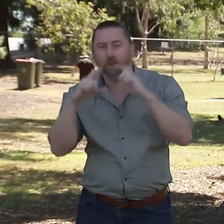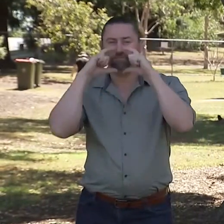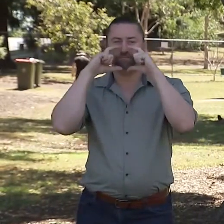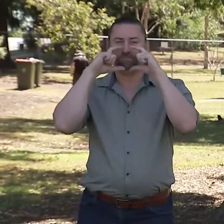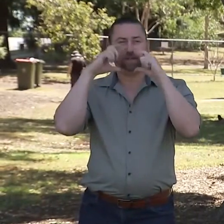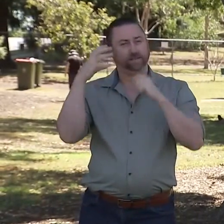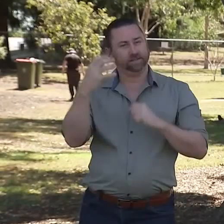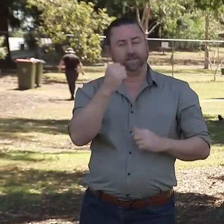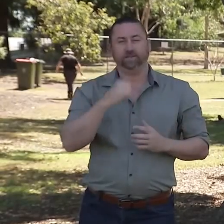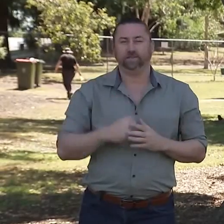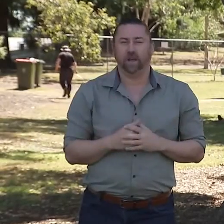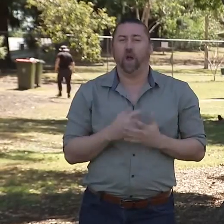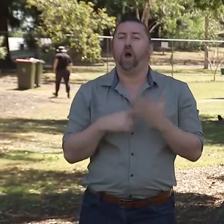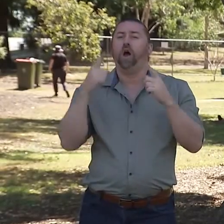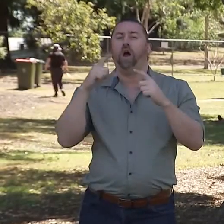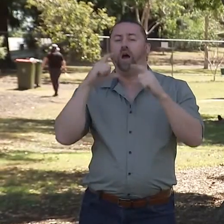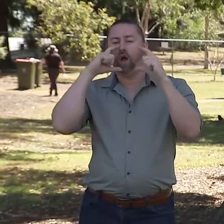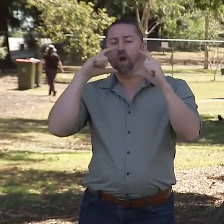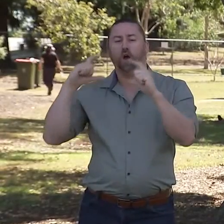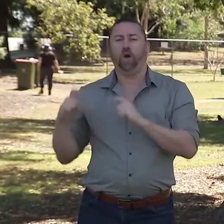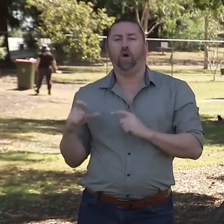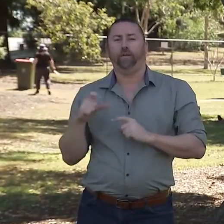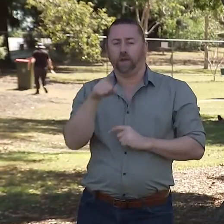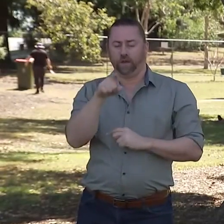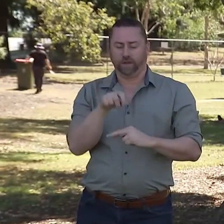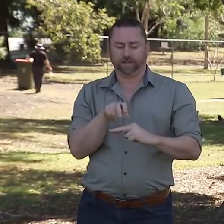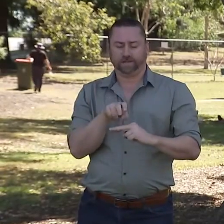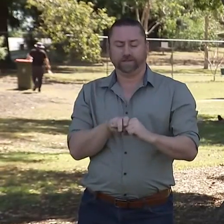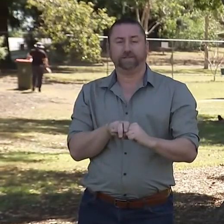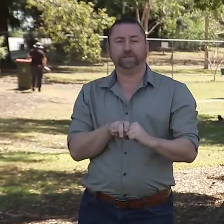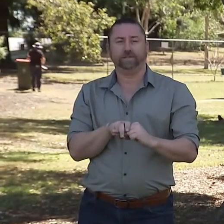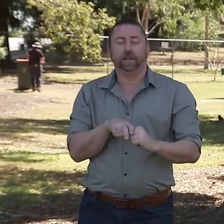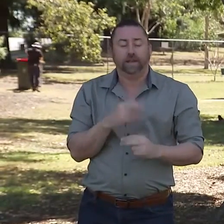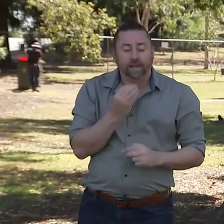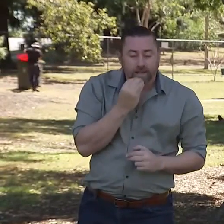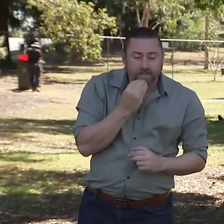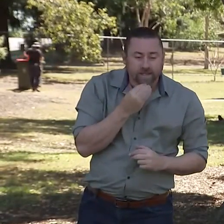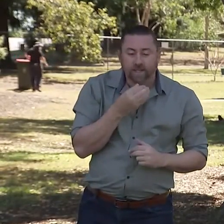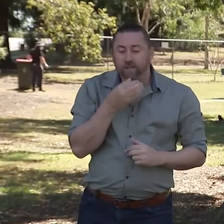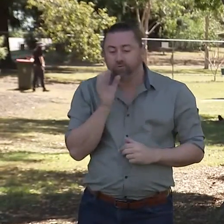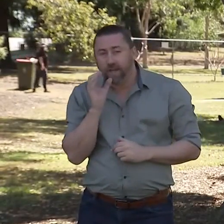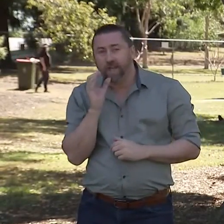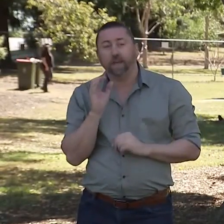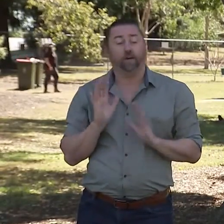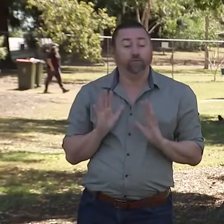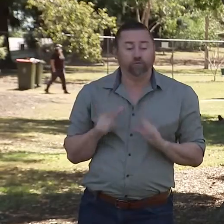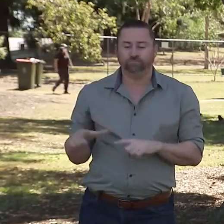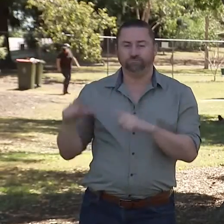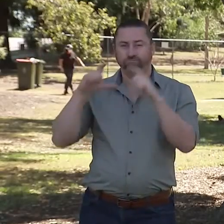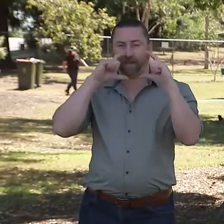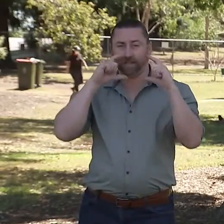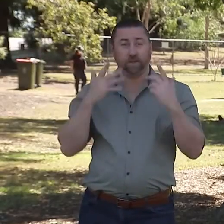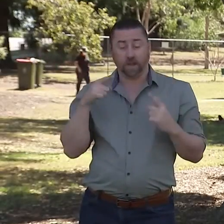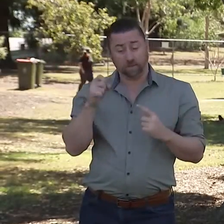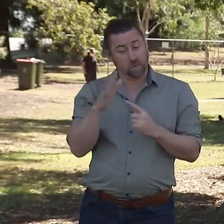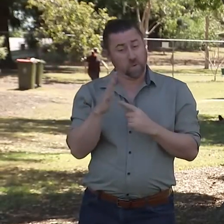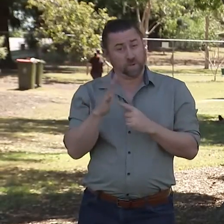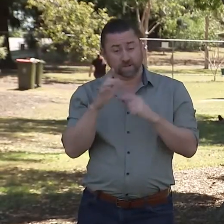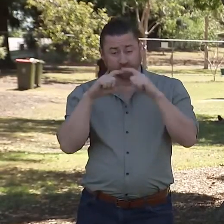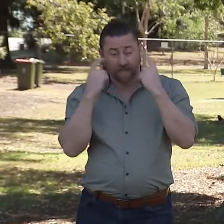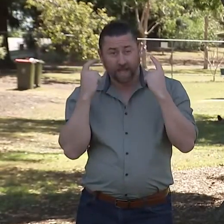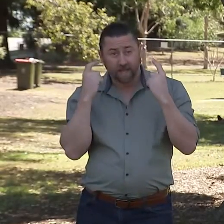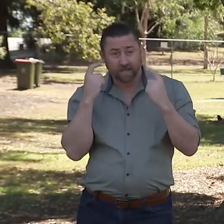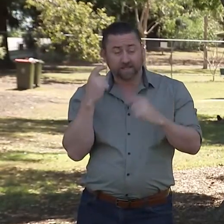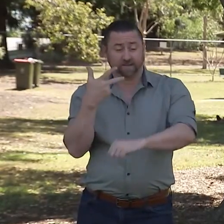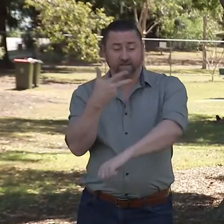And you can only remove that mask when you're seated if you are eating or drinking, and put that mask back on. This is the key, everyone. So